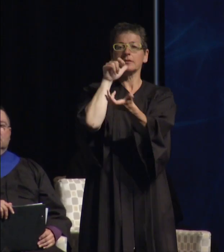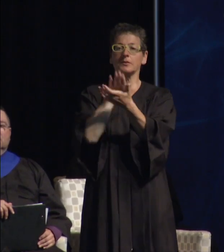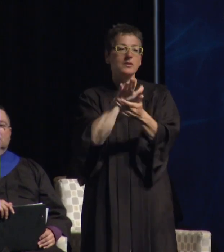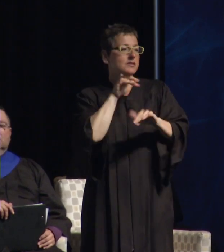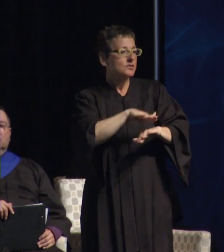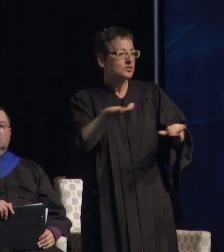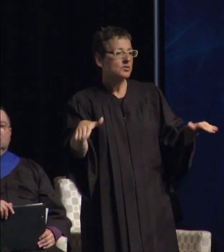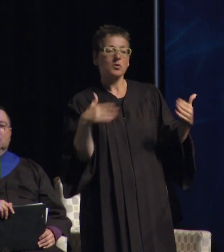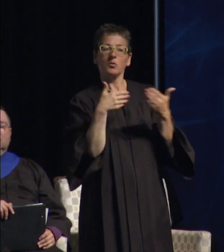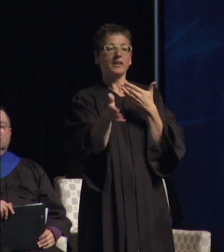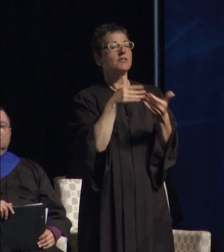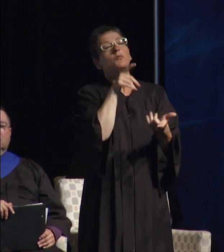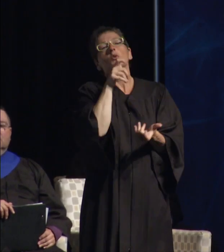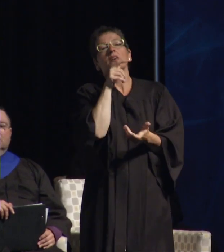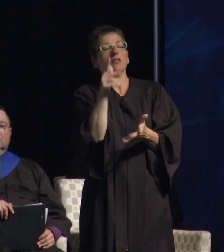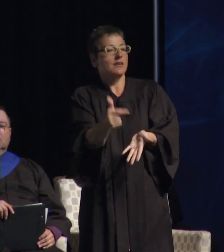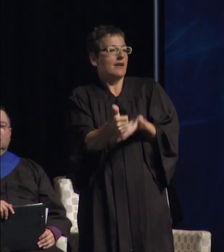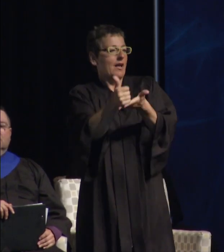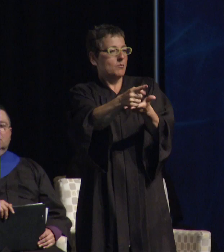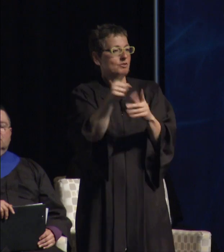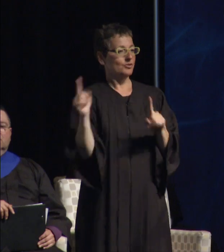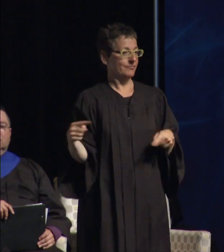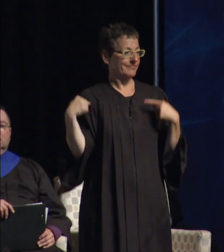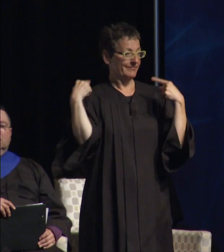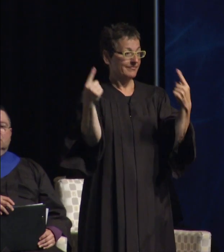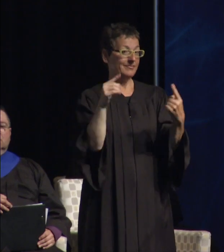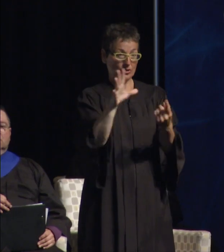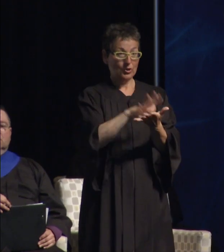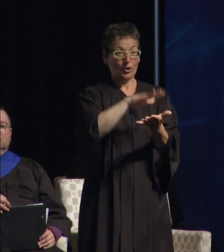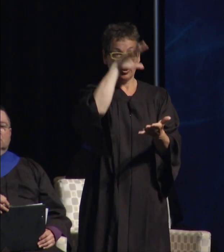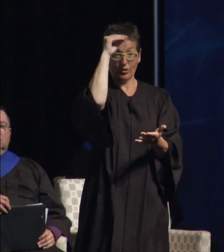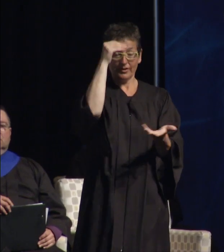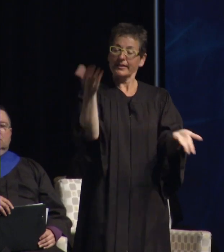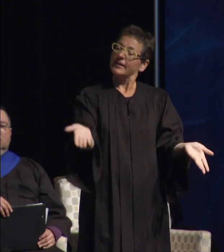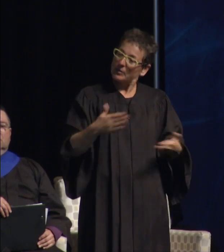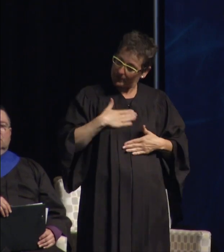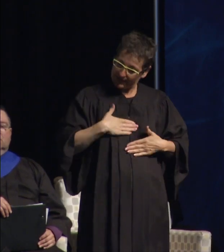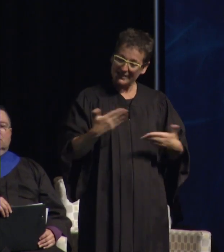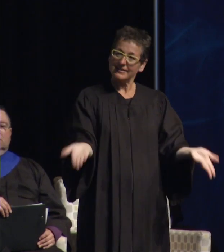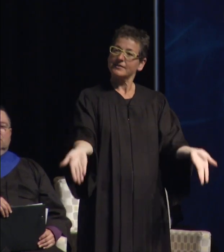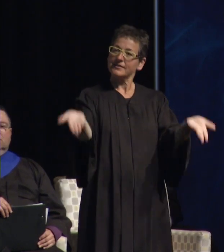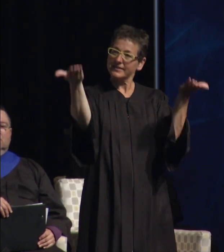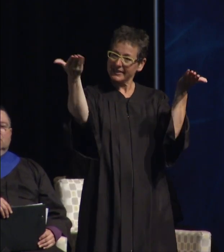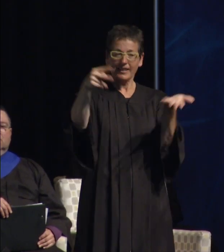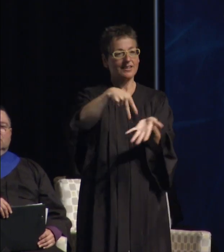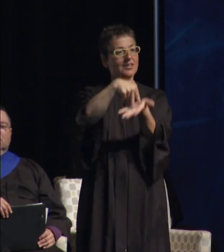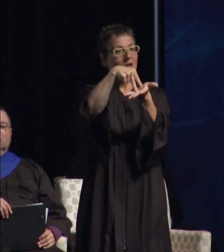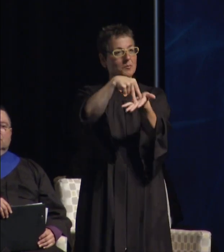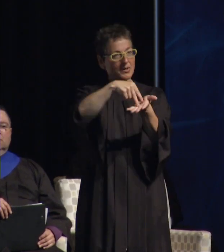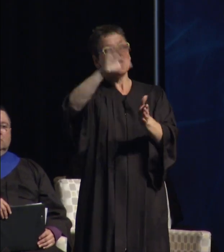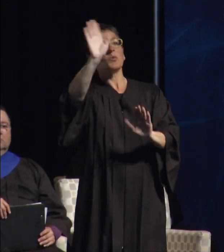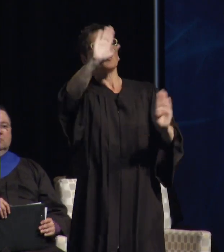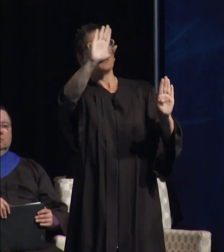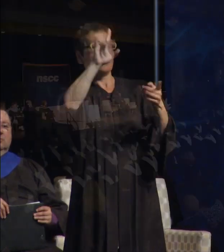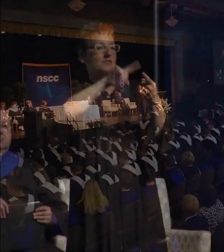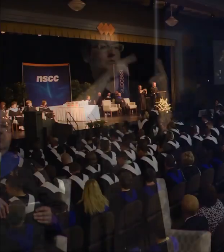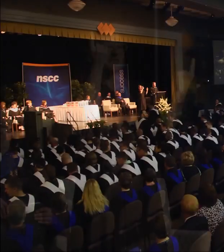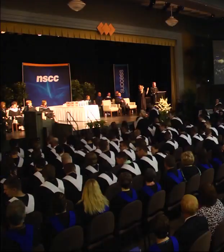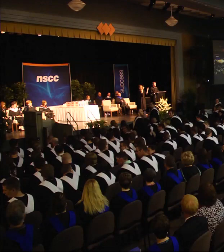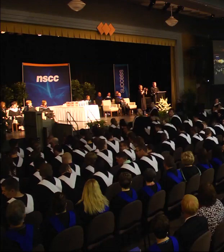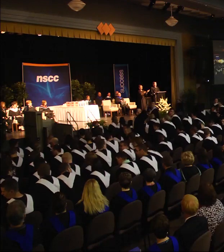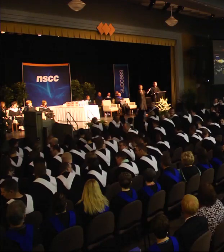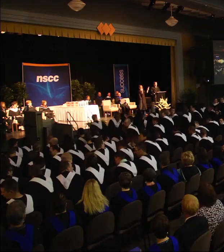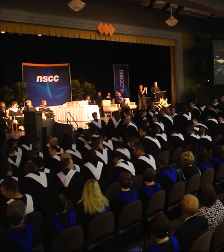appreciation for their help during your journey of learning. So graduates, please stand and give somebody a wave in the room.